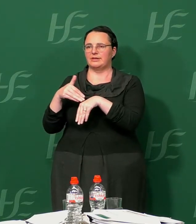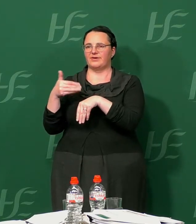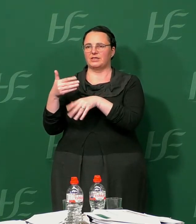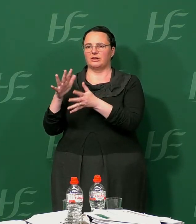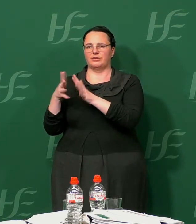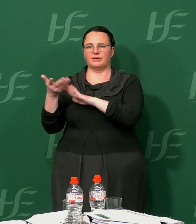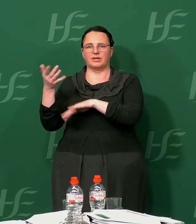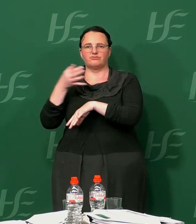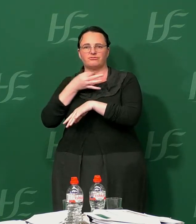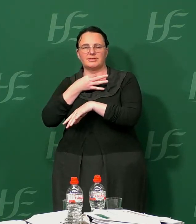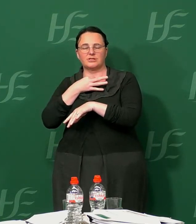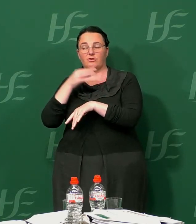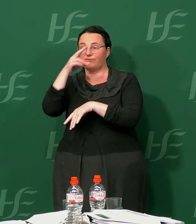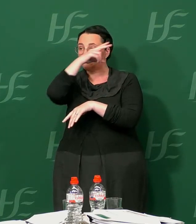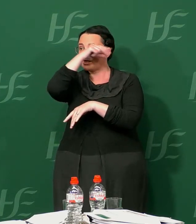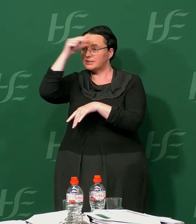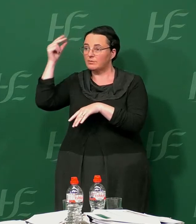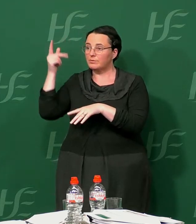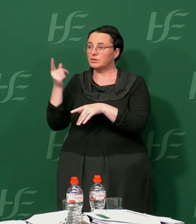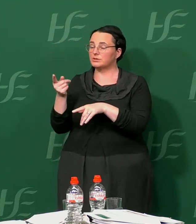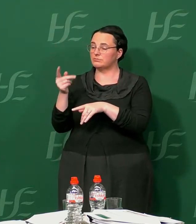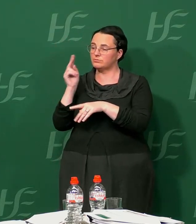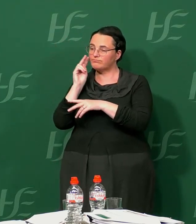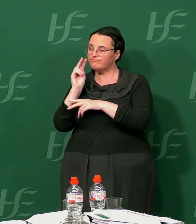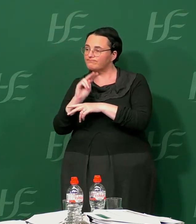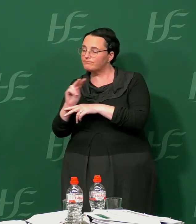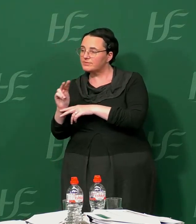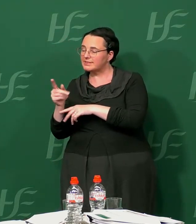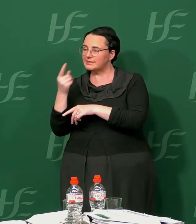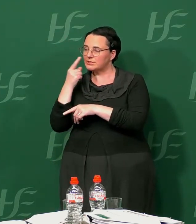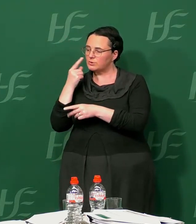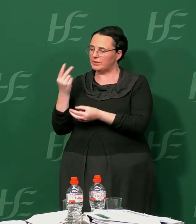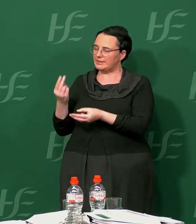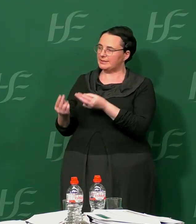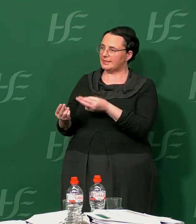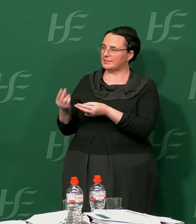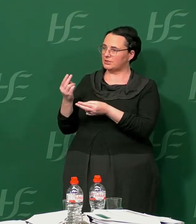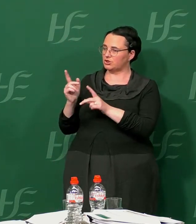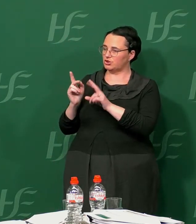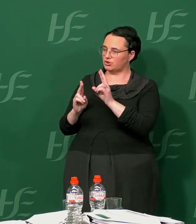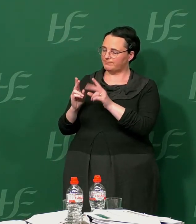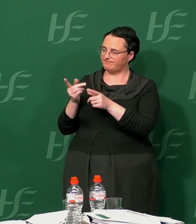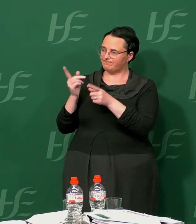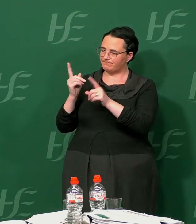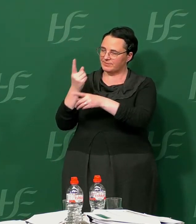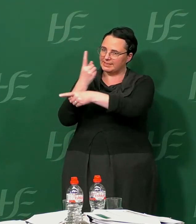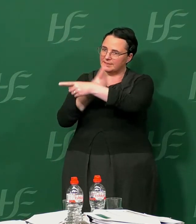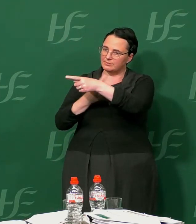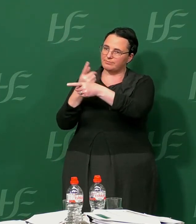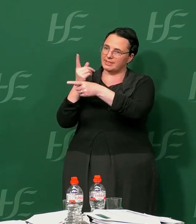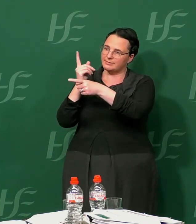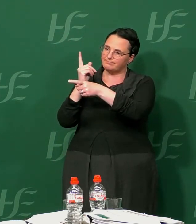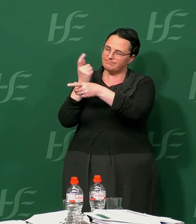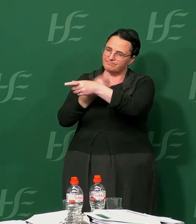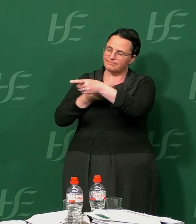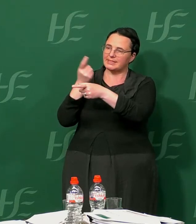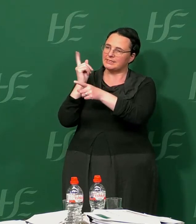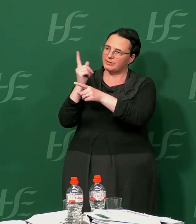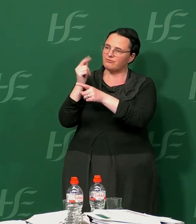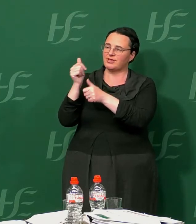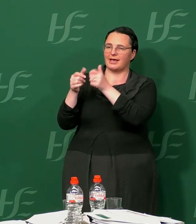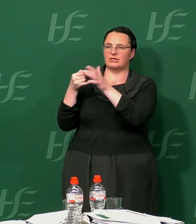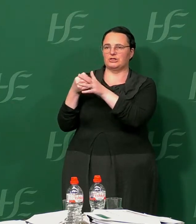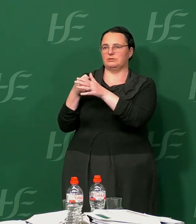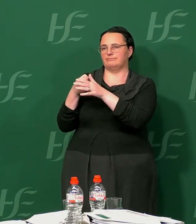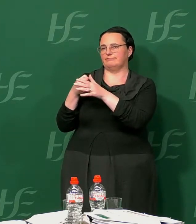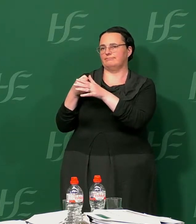processes. So, for example, a scoping review to assess should disciplinary action be required. We don't compromise any of that.